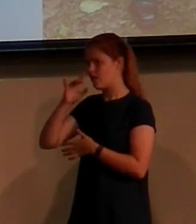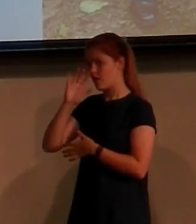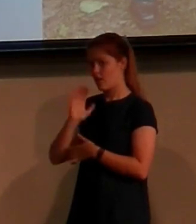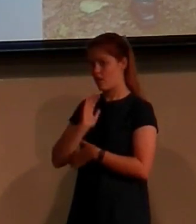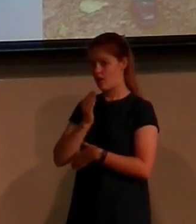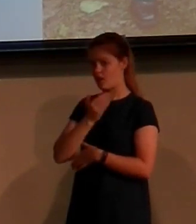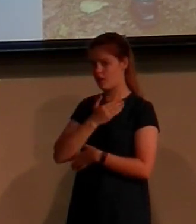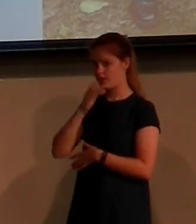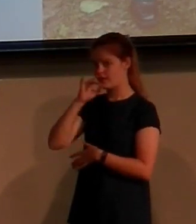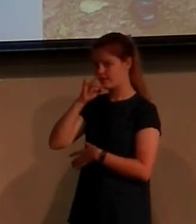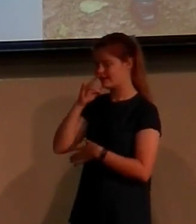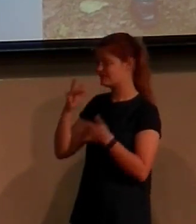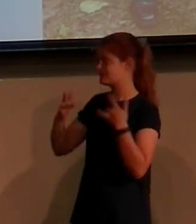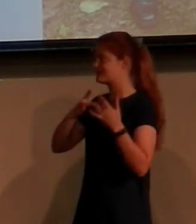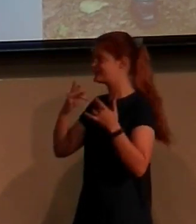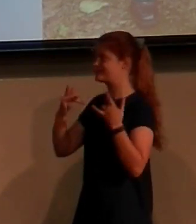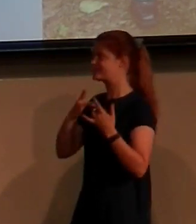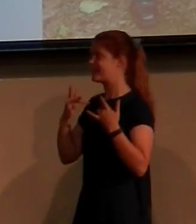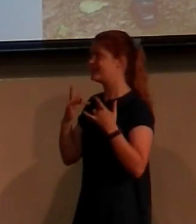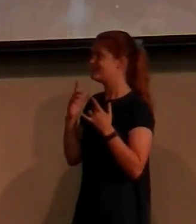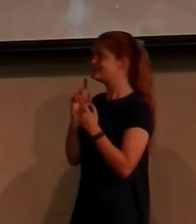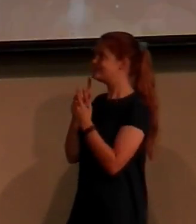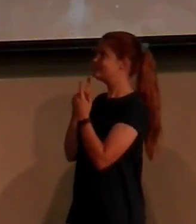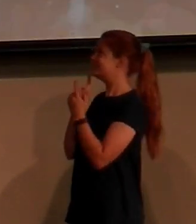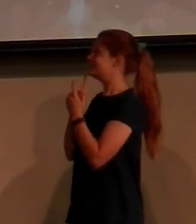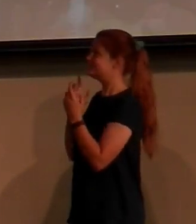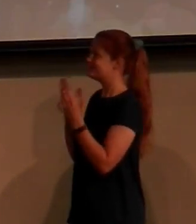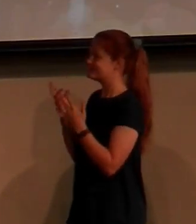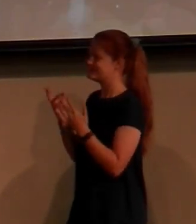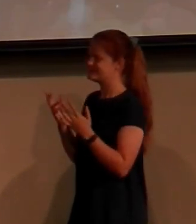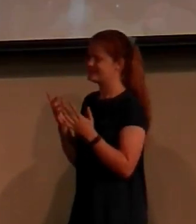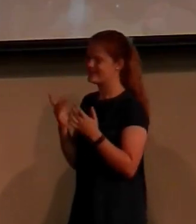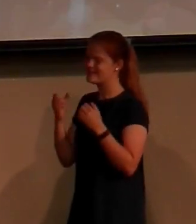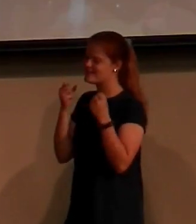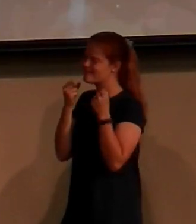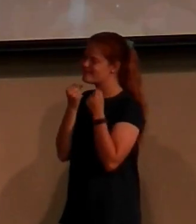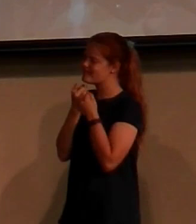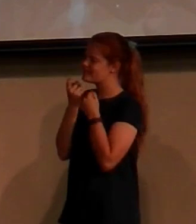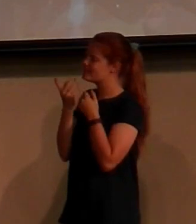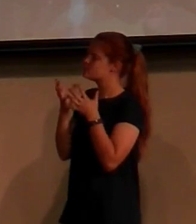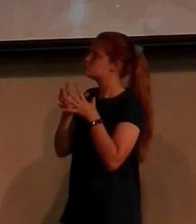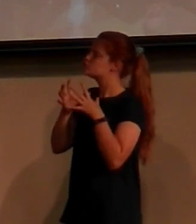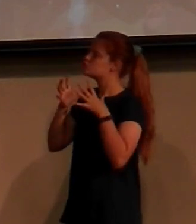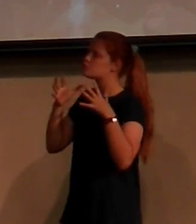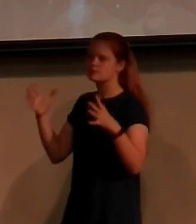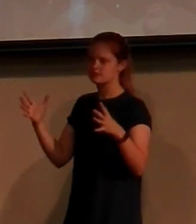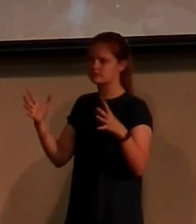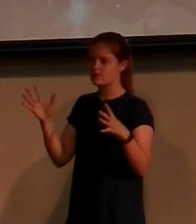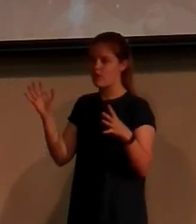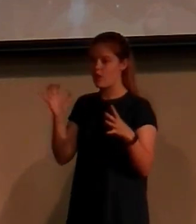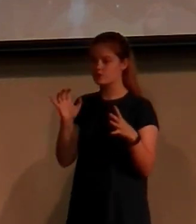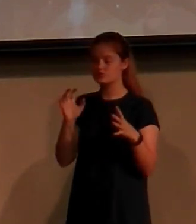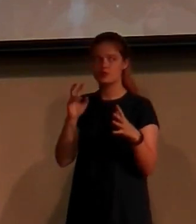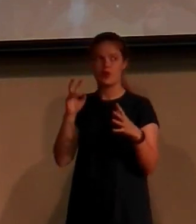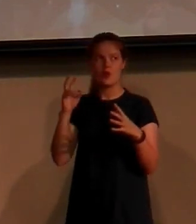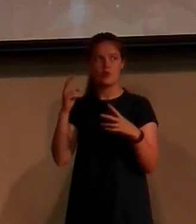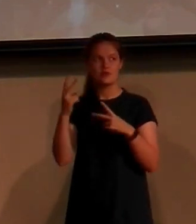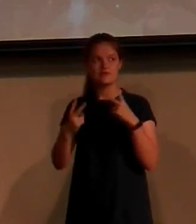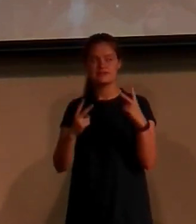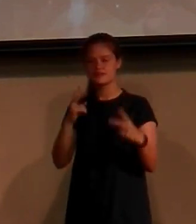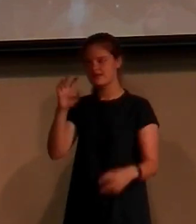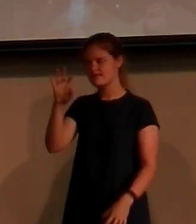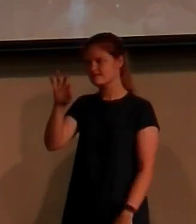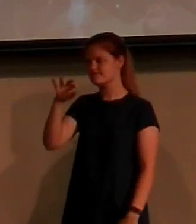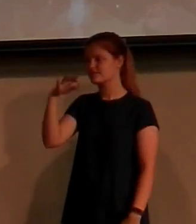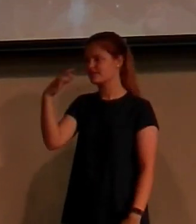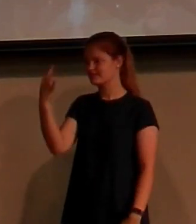them. They loved them very much. And also we were able to visit friends, people